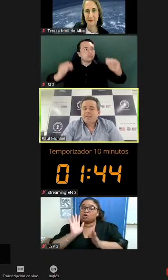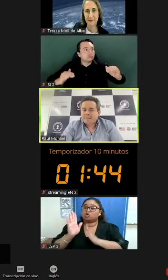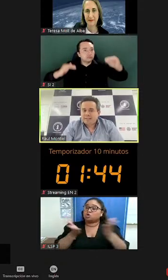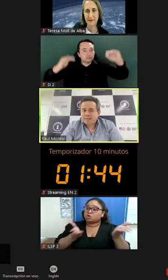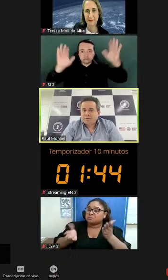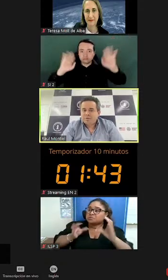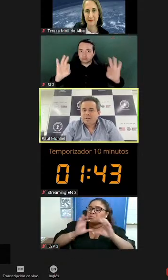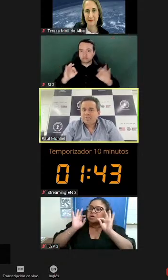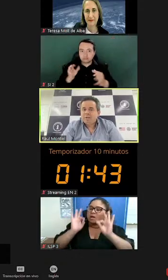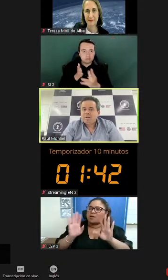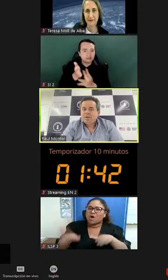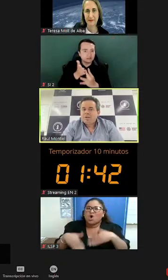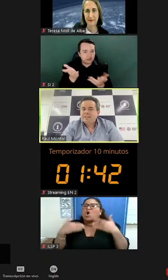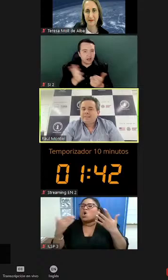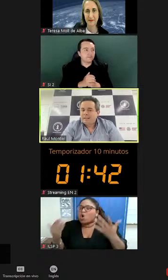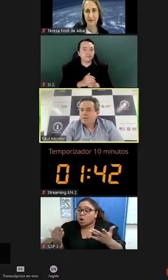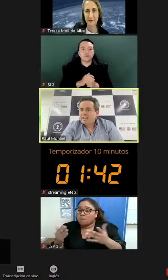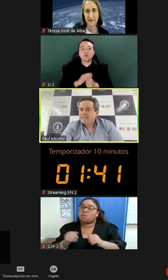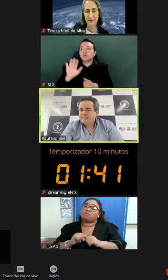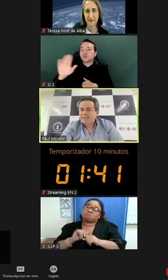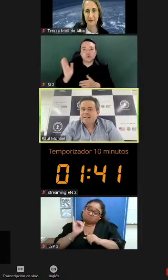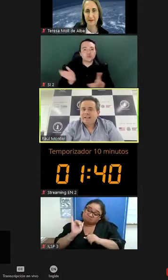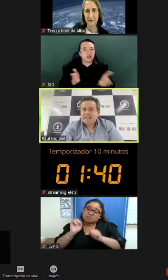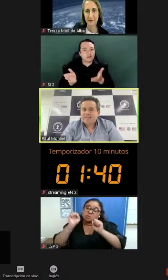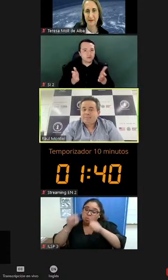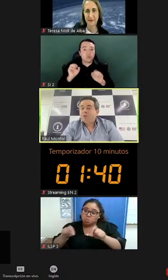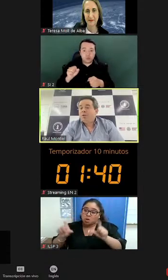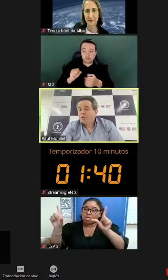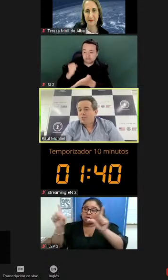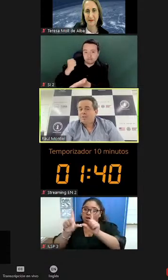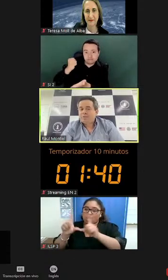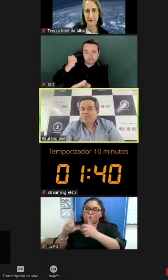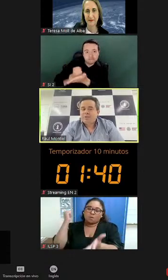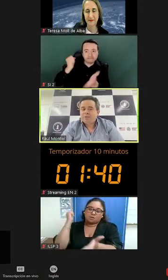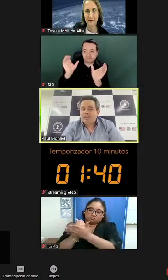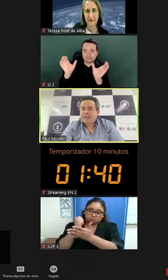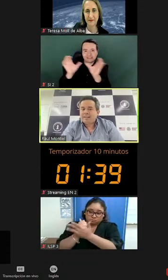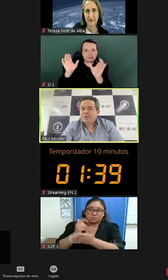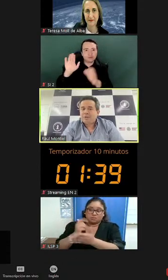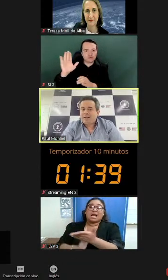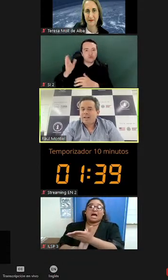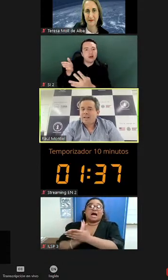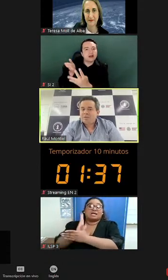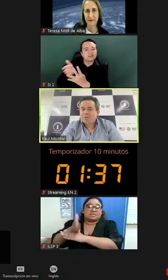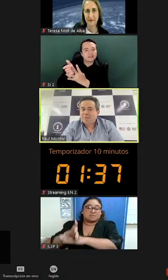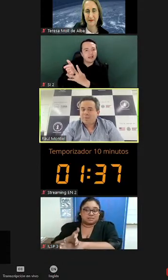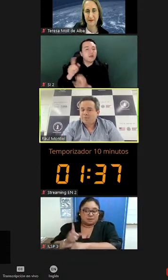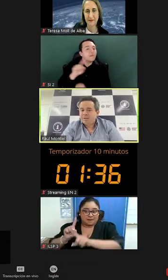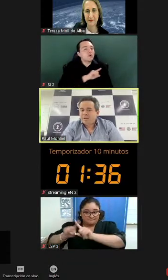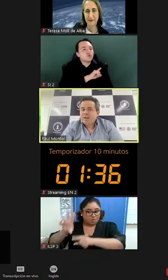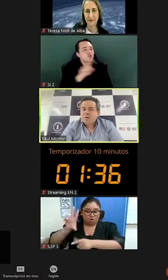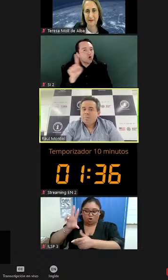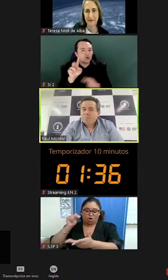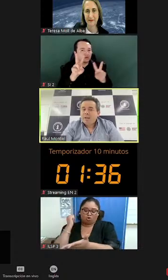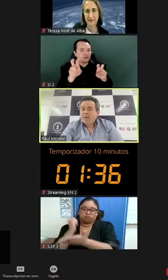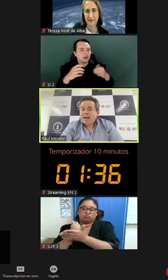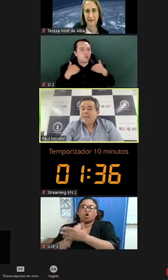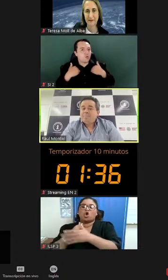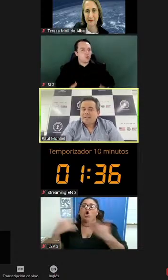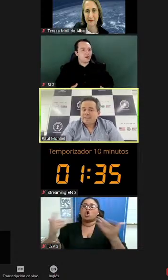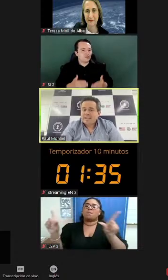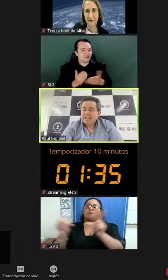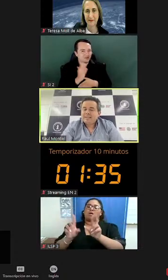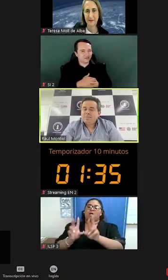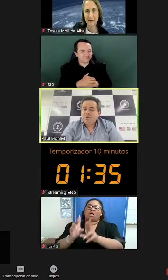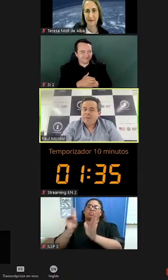services and they communicate things well they can be acknowledged with the seal of accessibility but not acknowledged in human